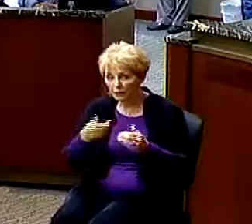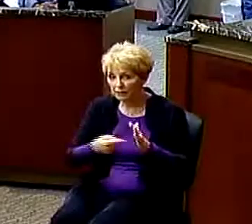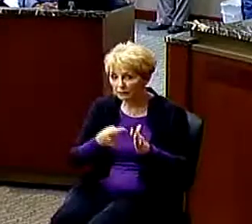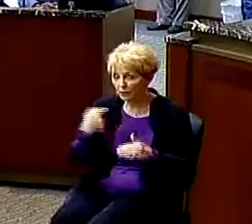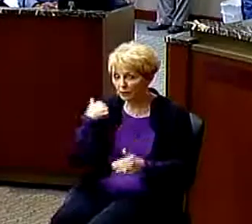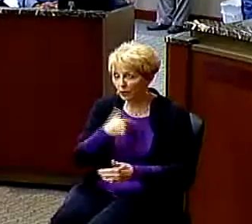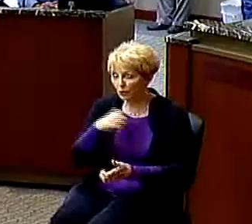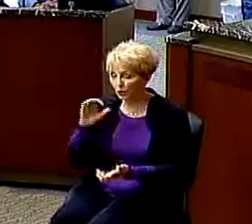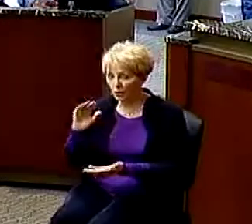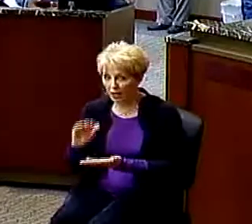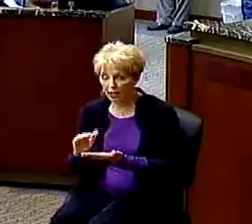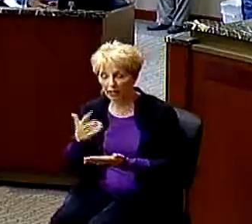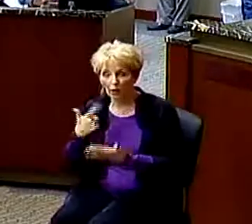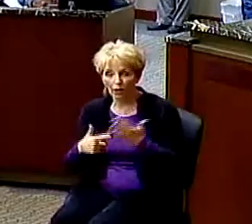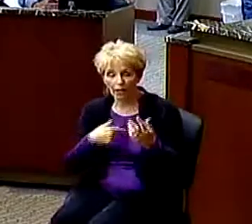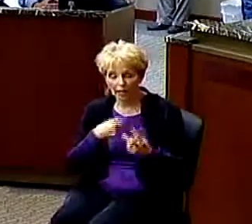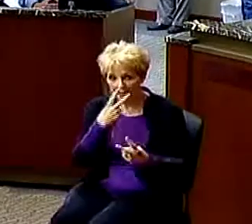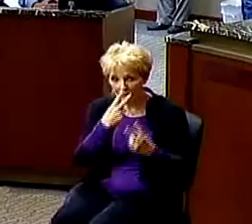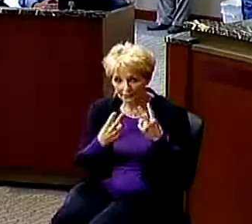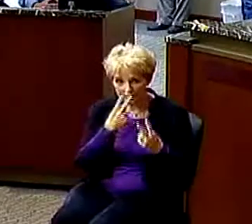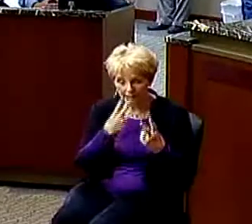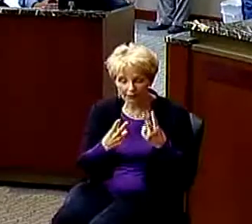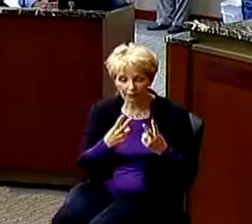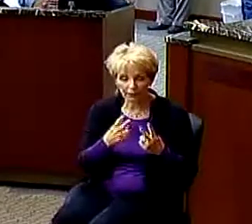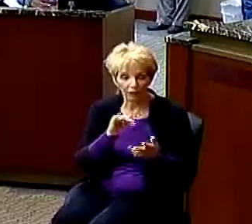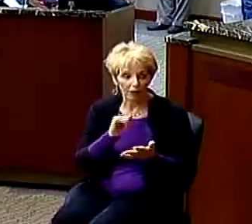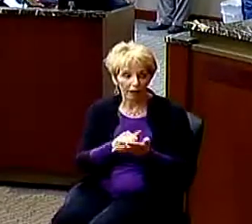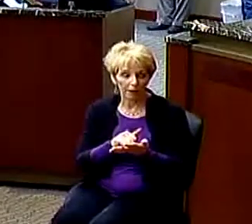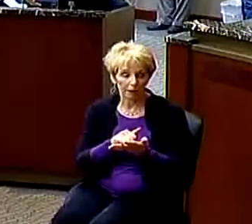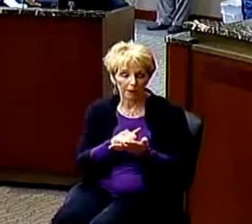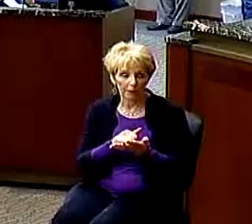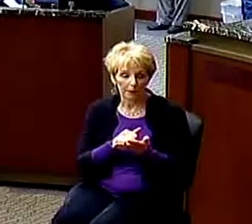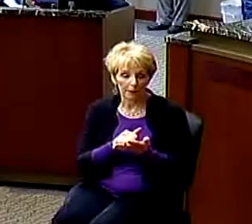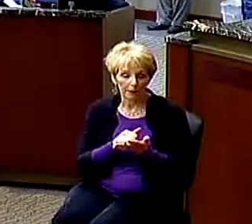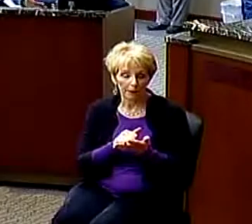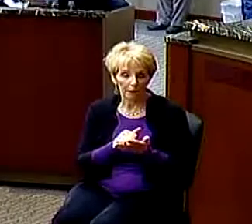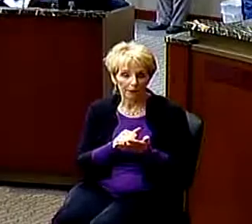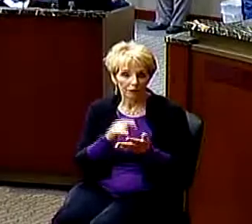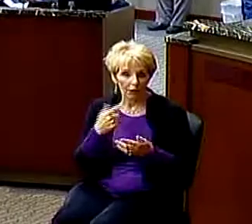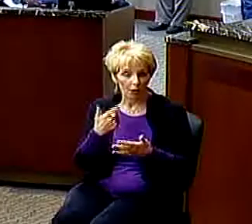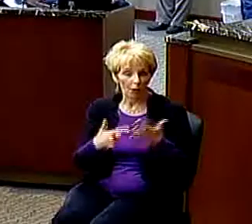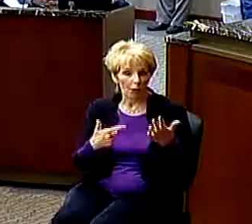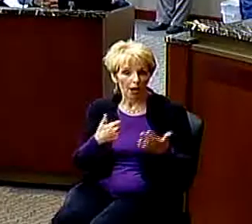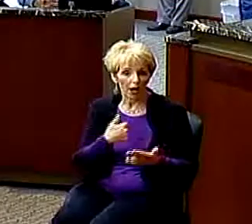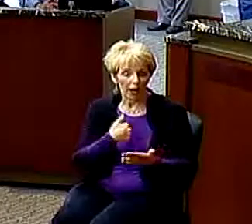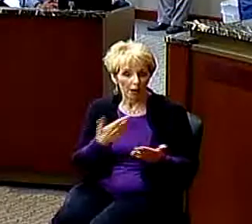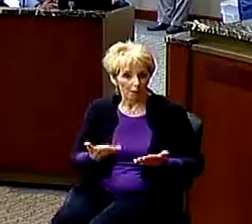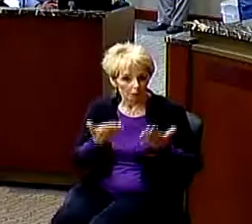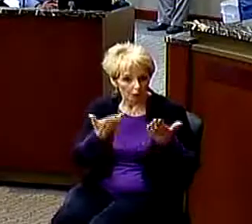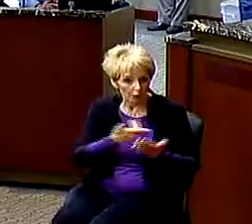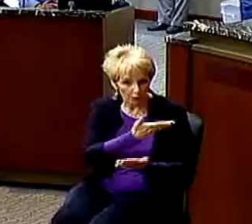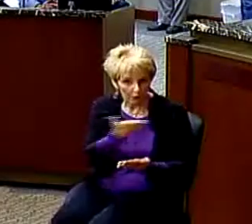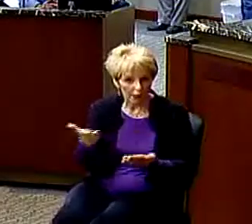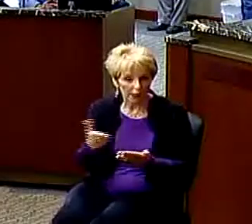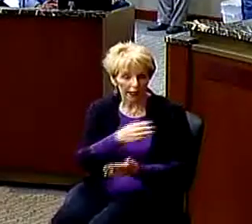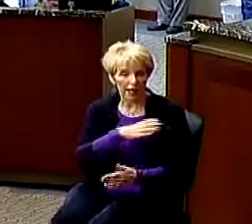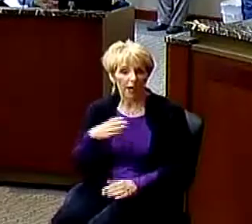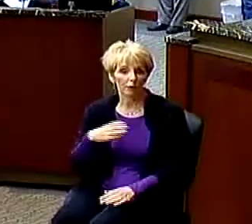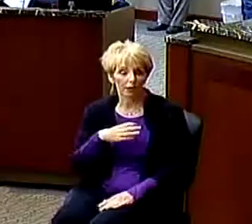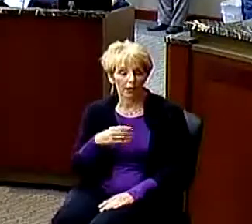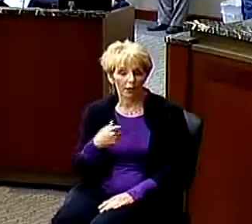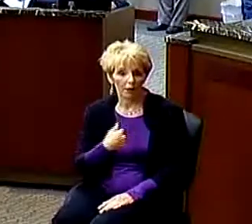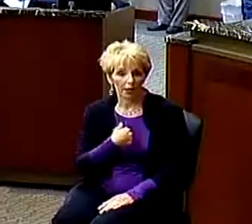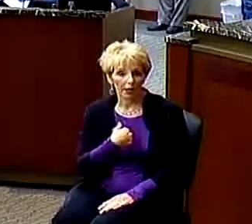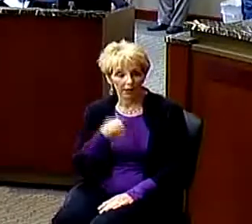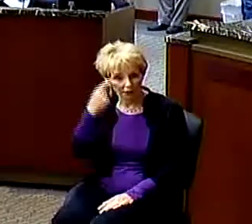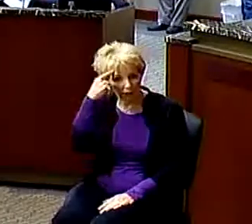less. What I see is that it what I would pose to the council,